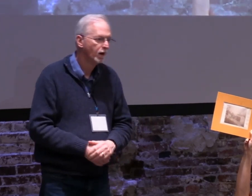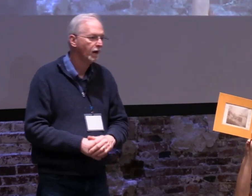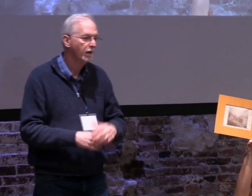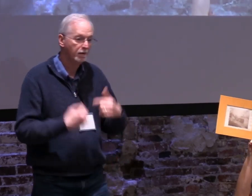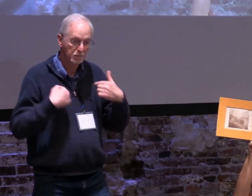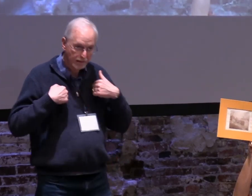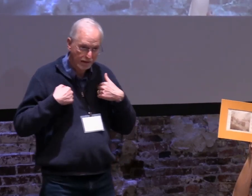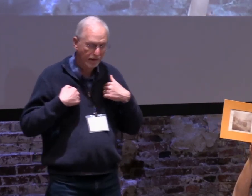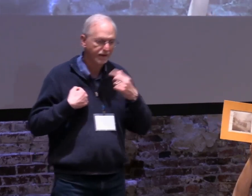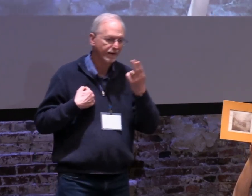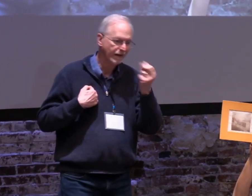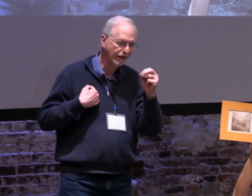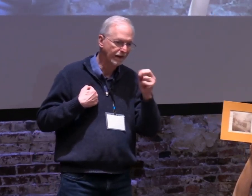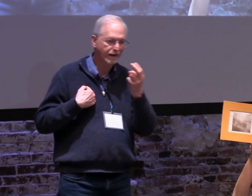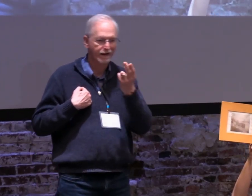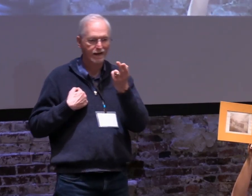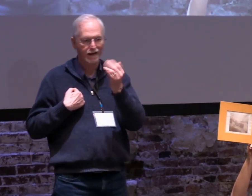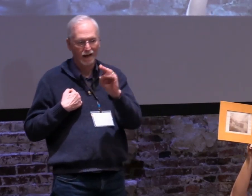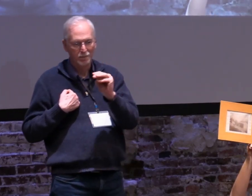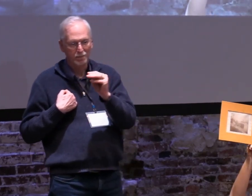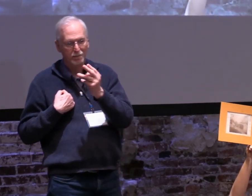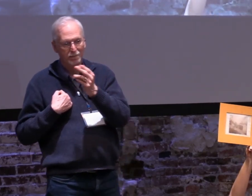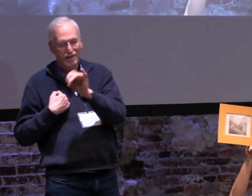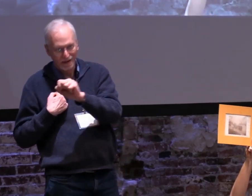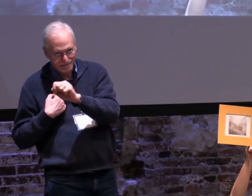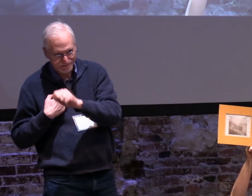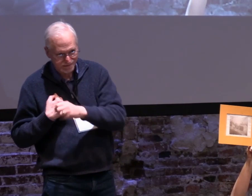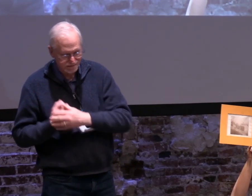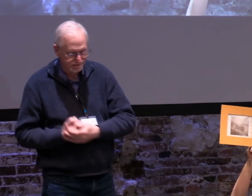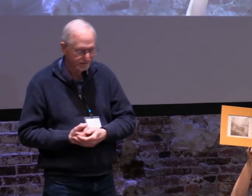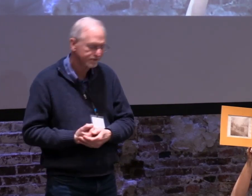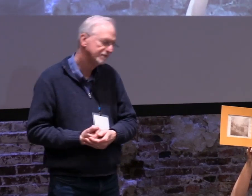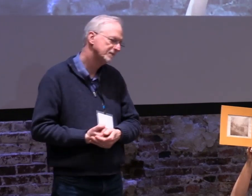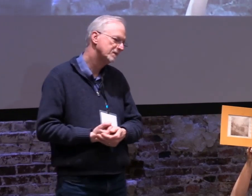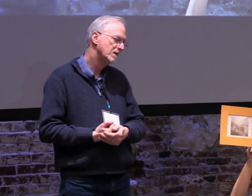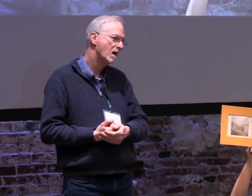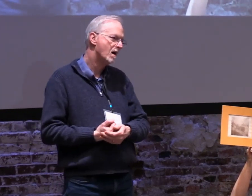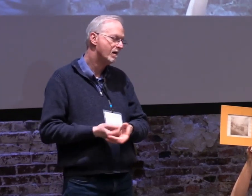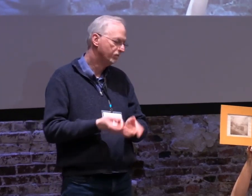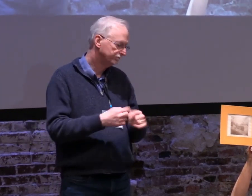Artistic program designer. My pronouns are he, him, and his.